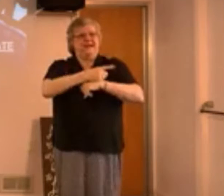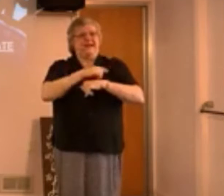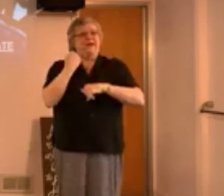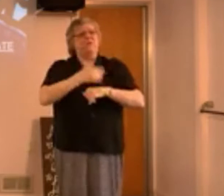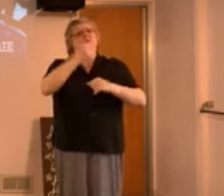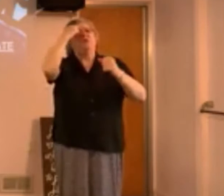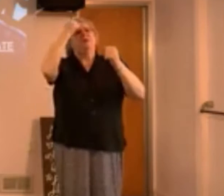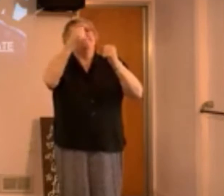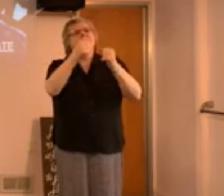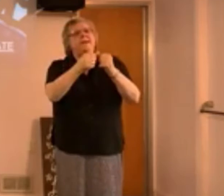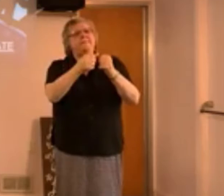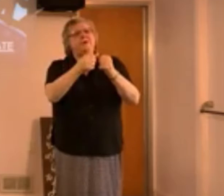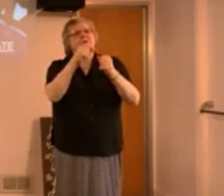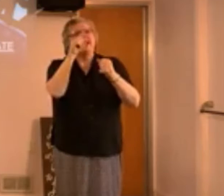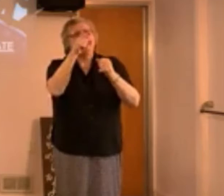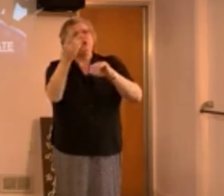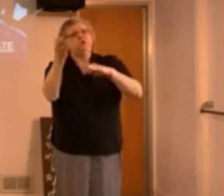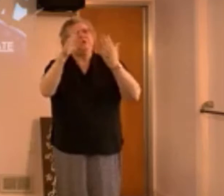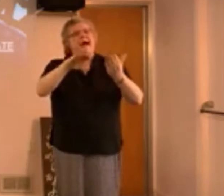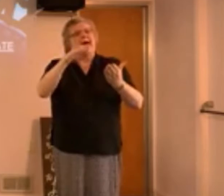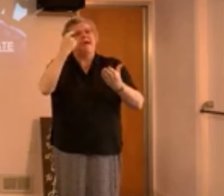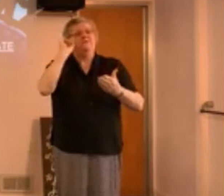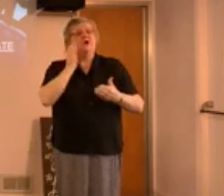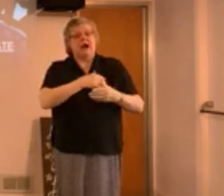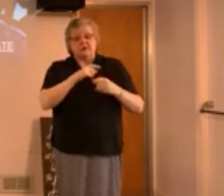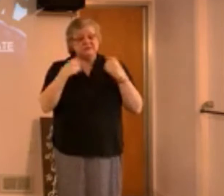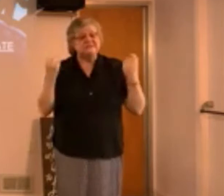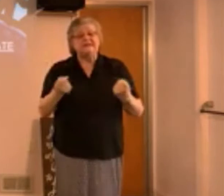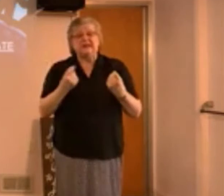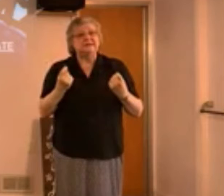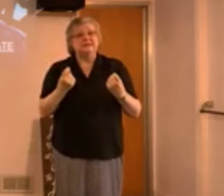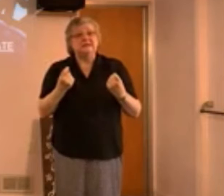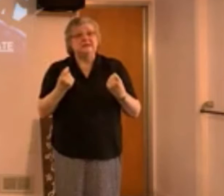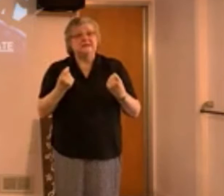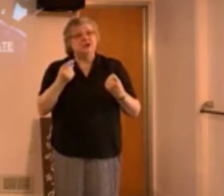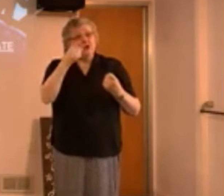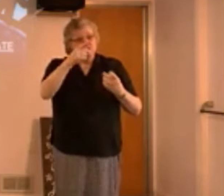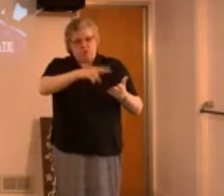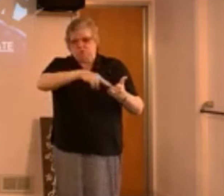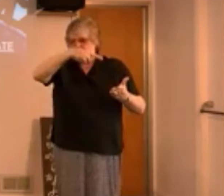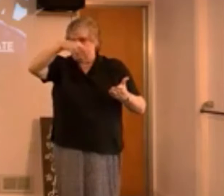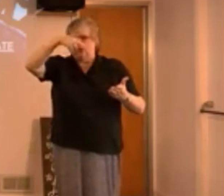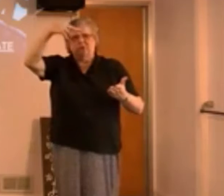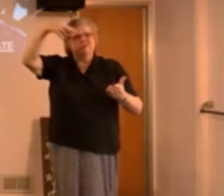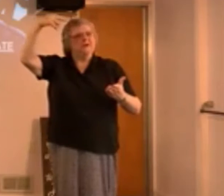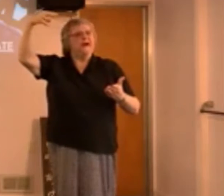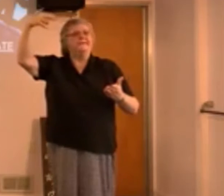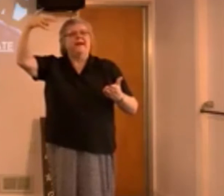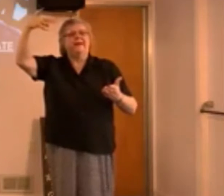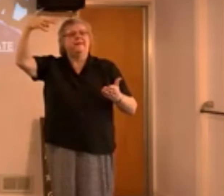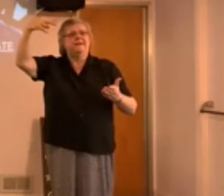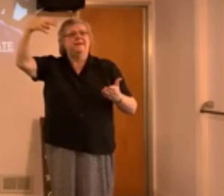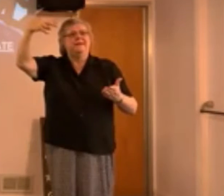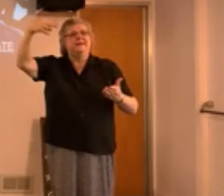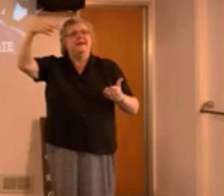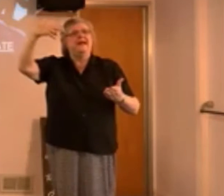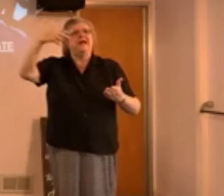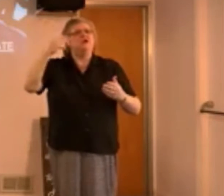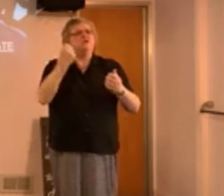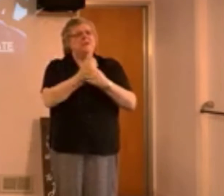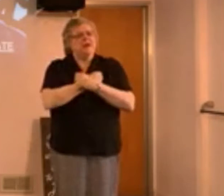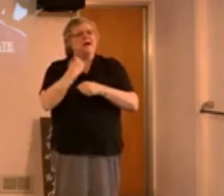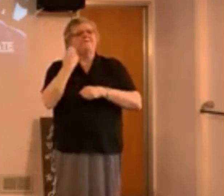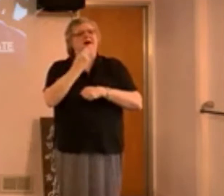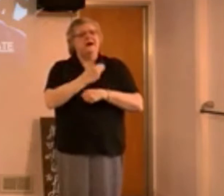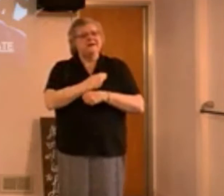first. You died for our sins. You rose from the dead. You love us and